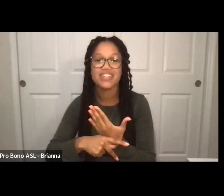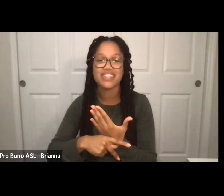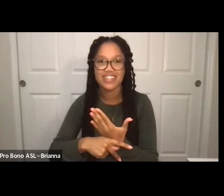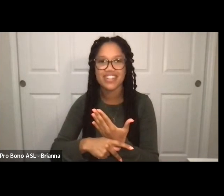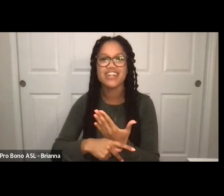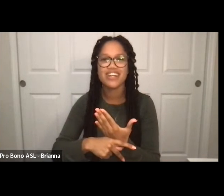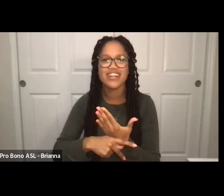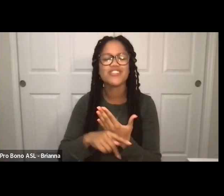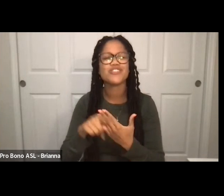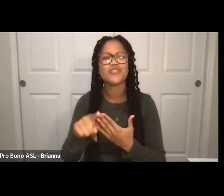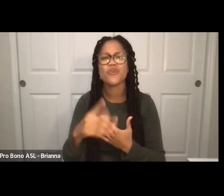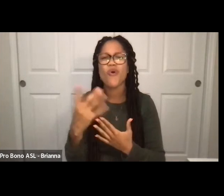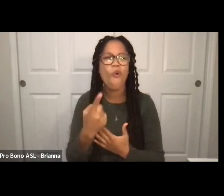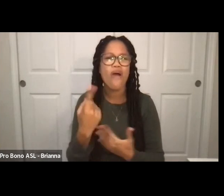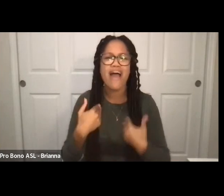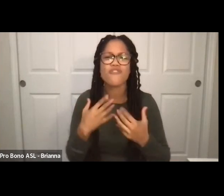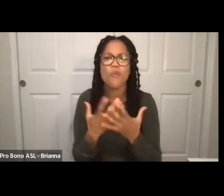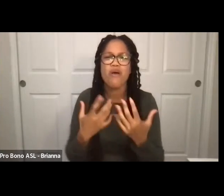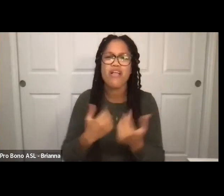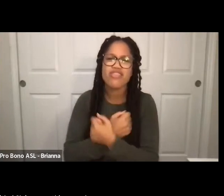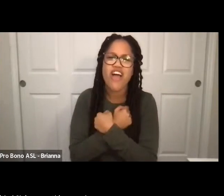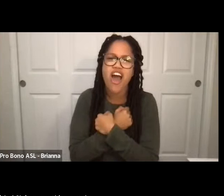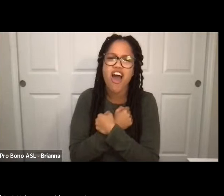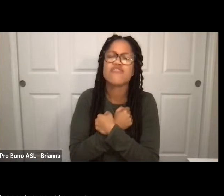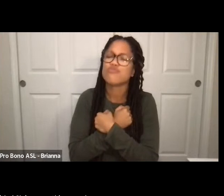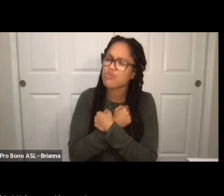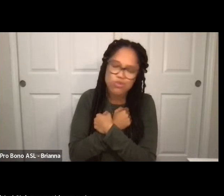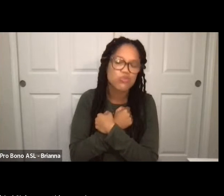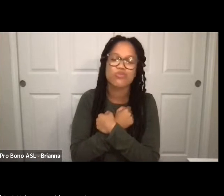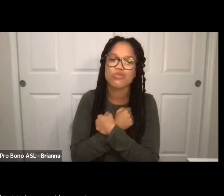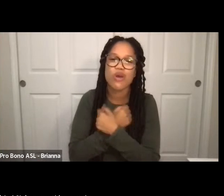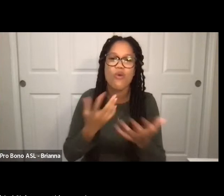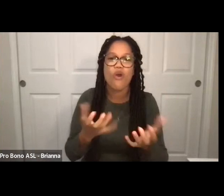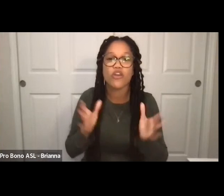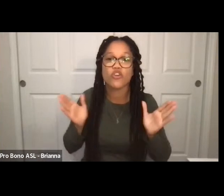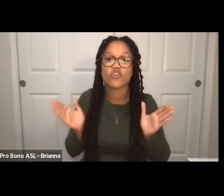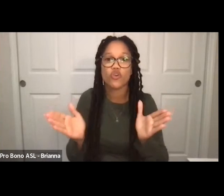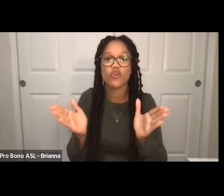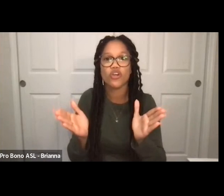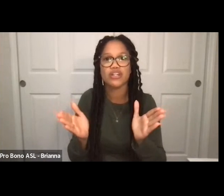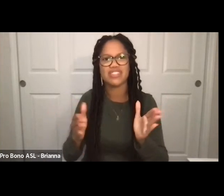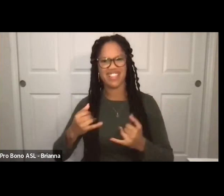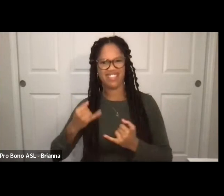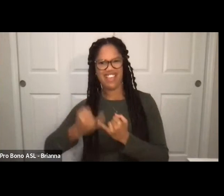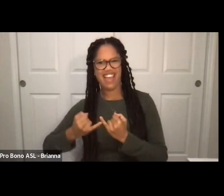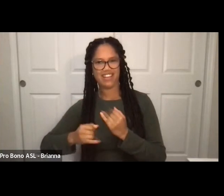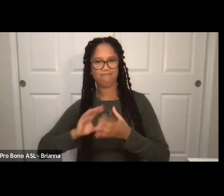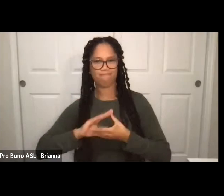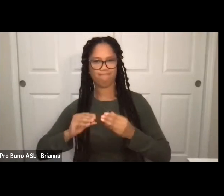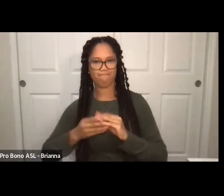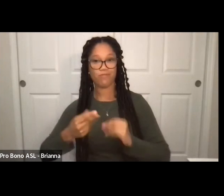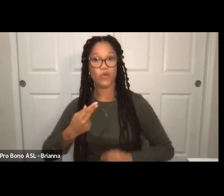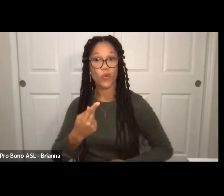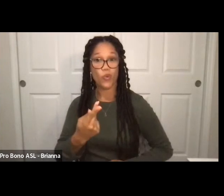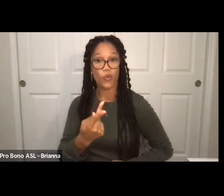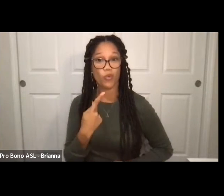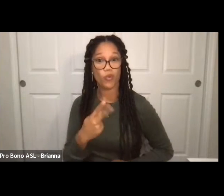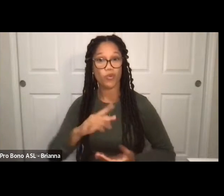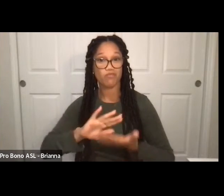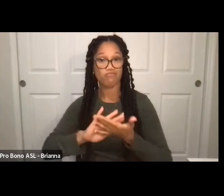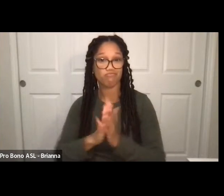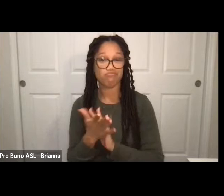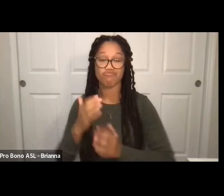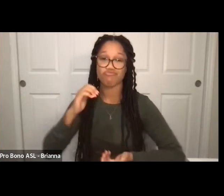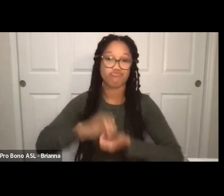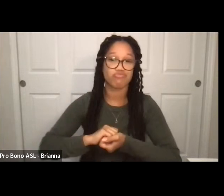so lovingly. And we want to encourage, I'll share this last anecdote. We began getting down with Pro